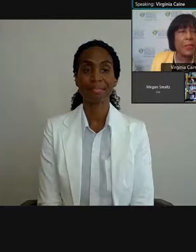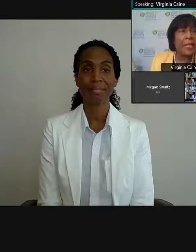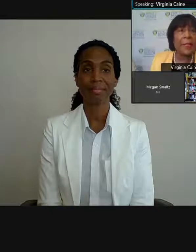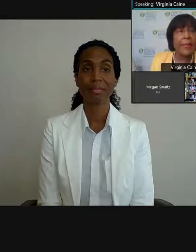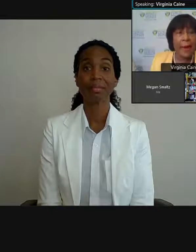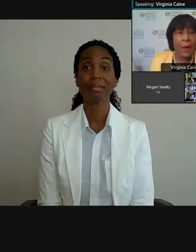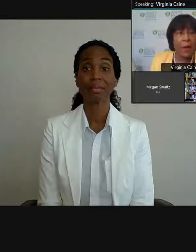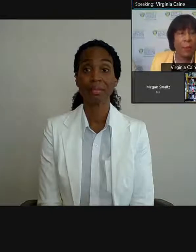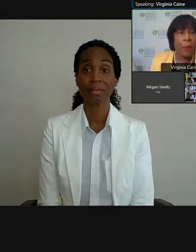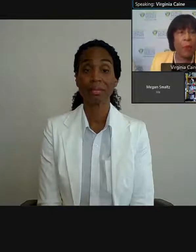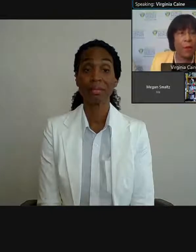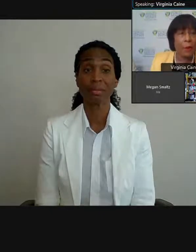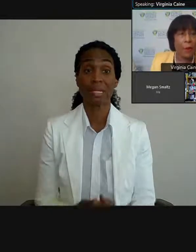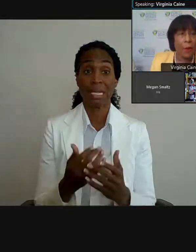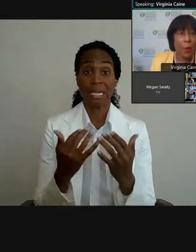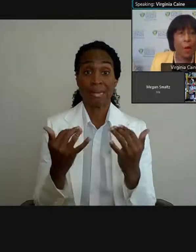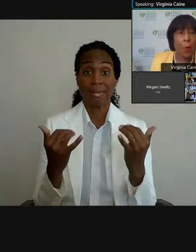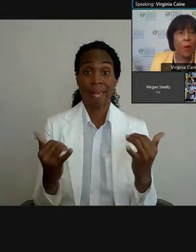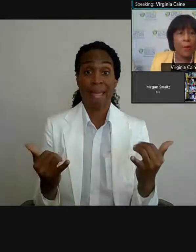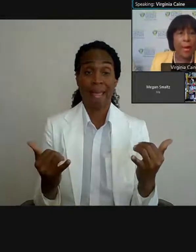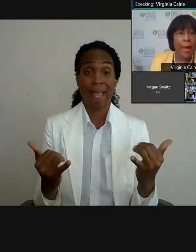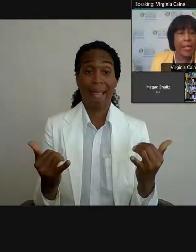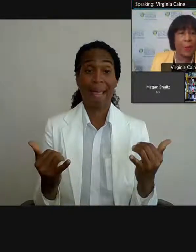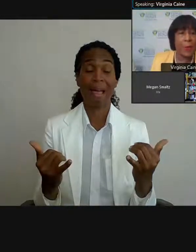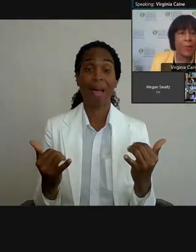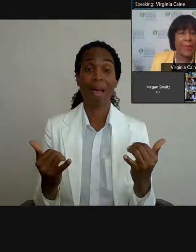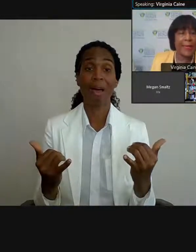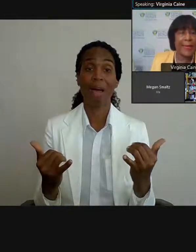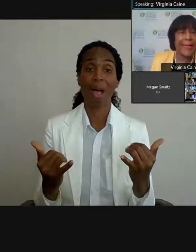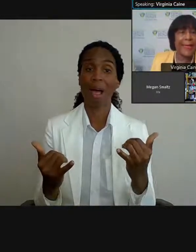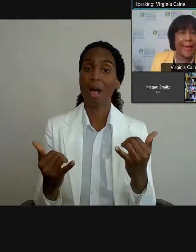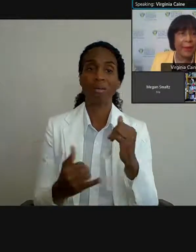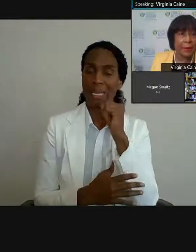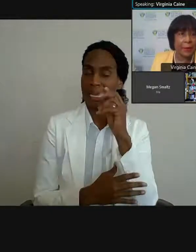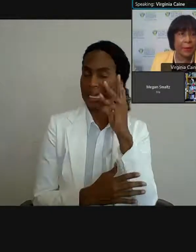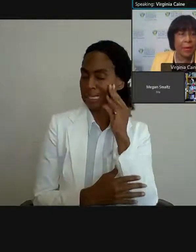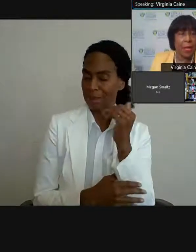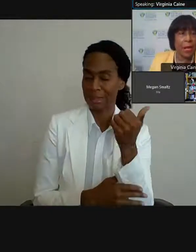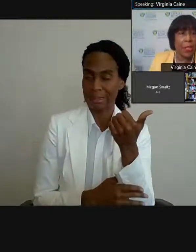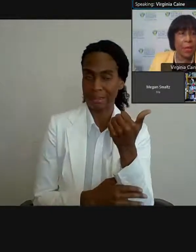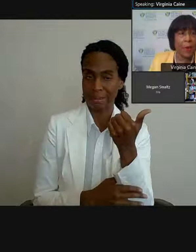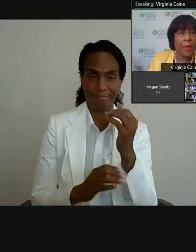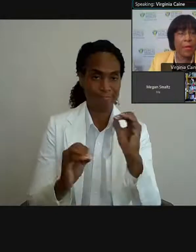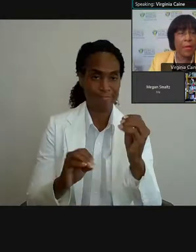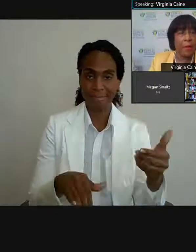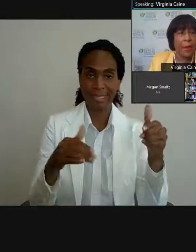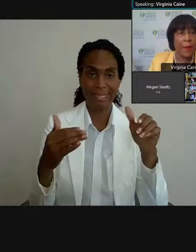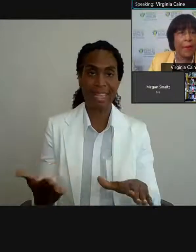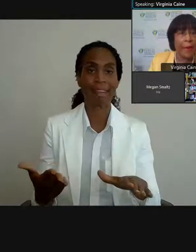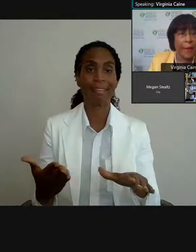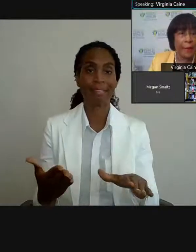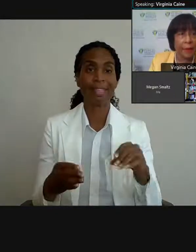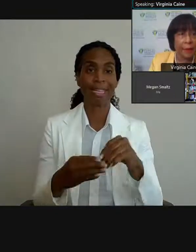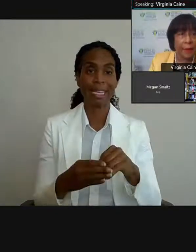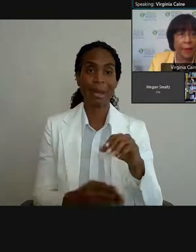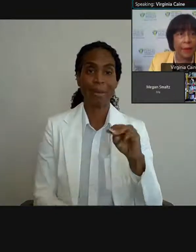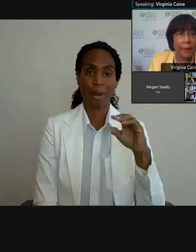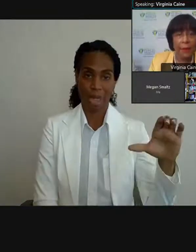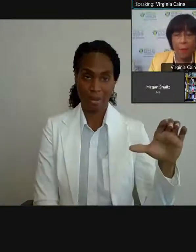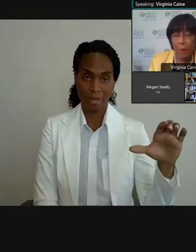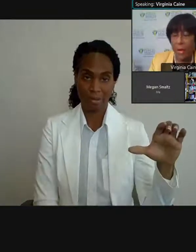And we're essentially now at the point where we are not experiencing any deaths occurring in Marion